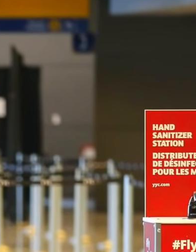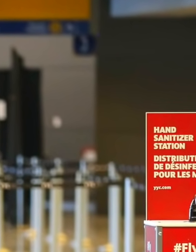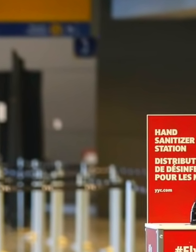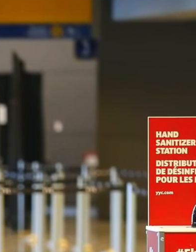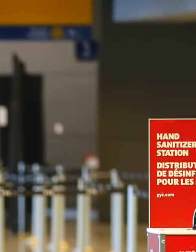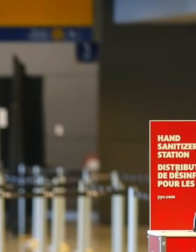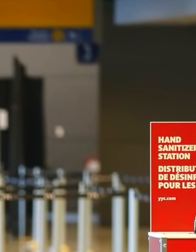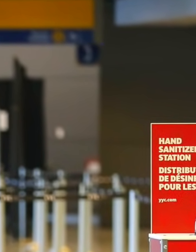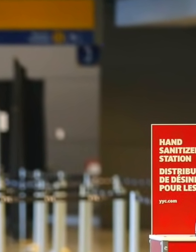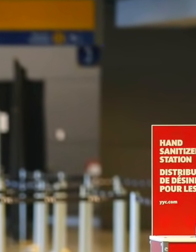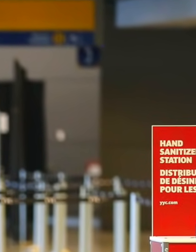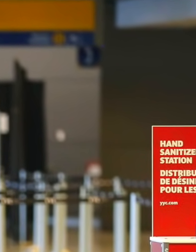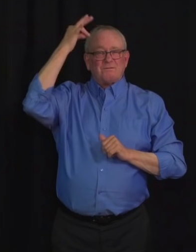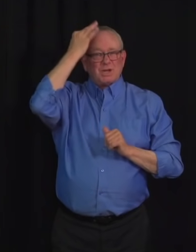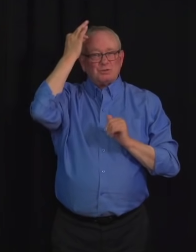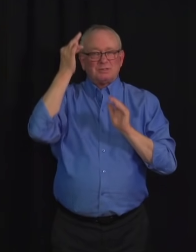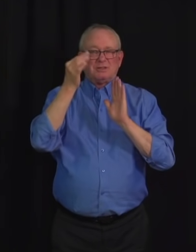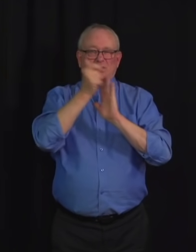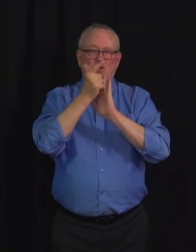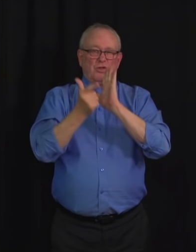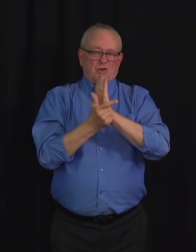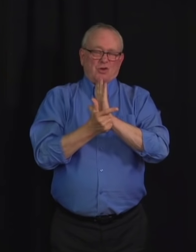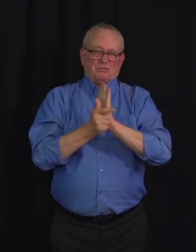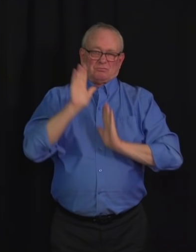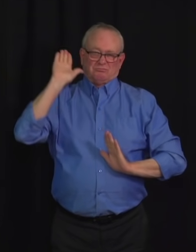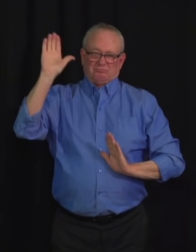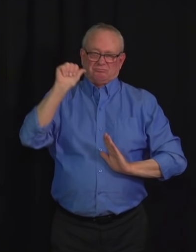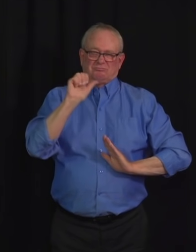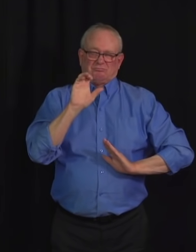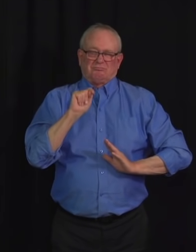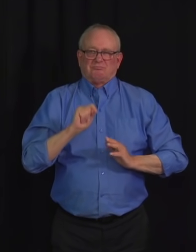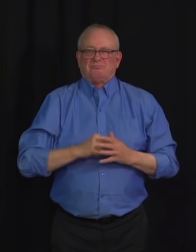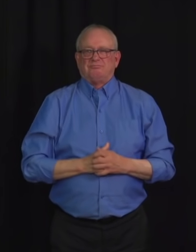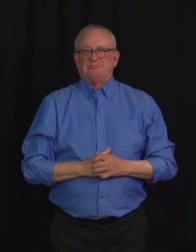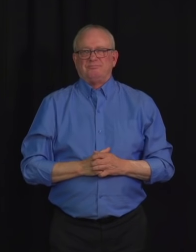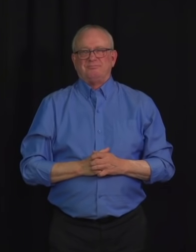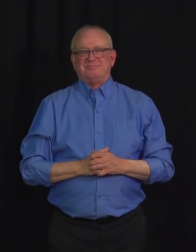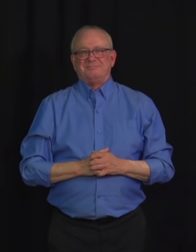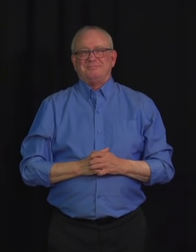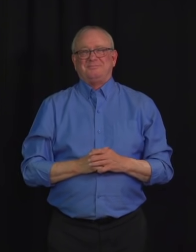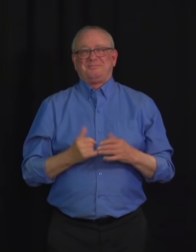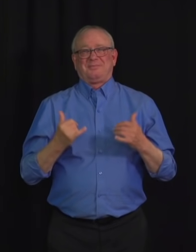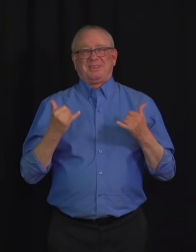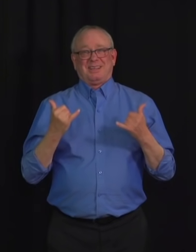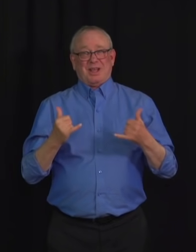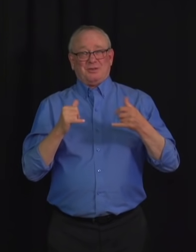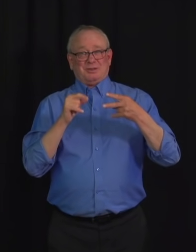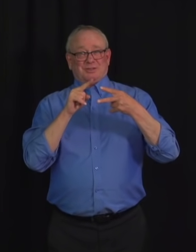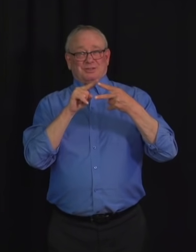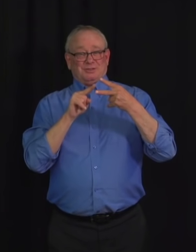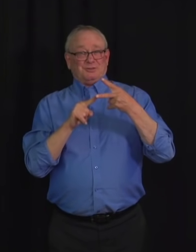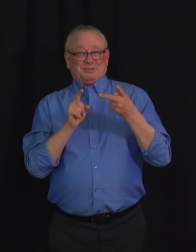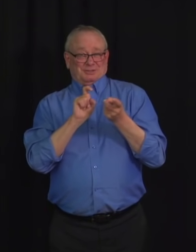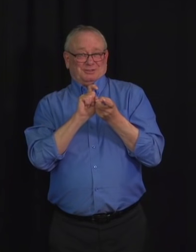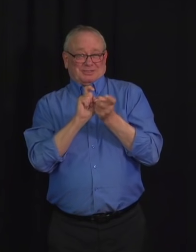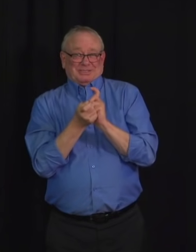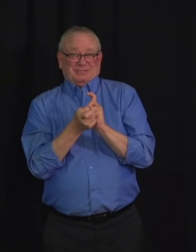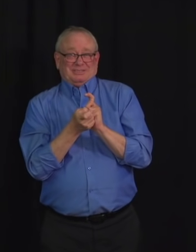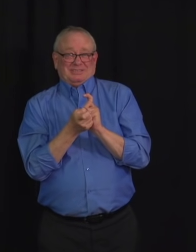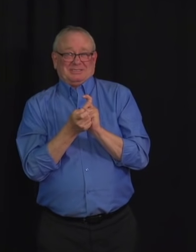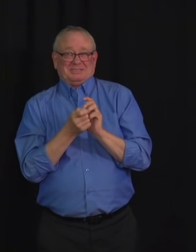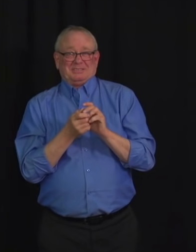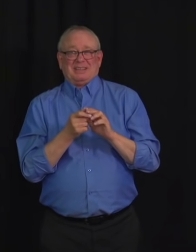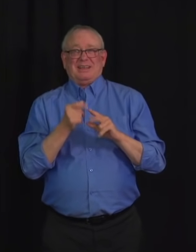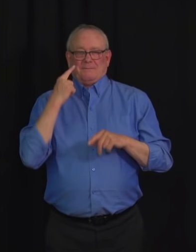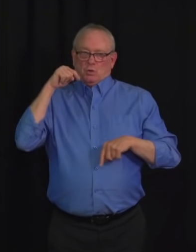This new quarantine approach within the province will mean less disruption for families, workplaces, and schools, while still preventing the